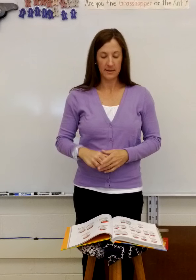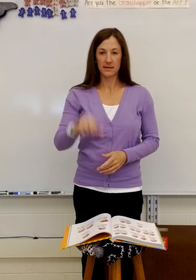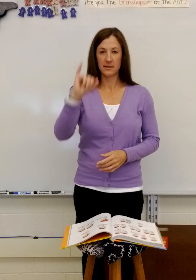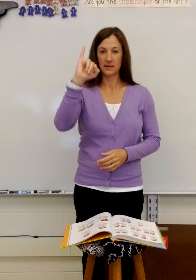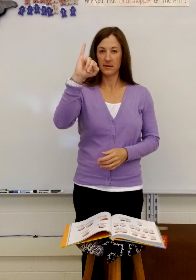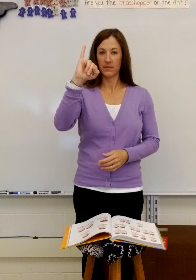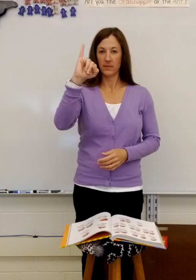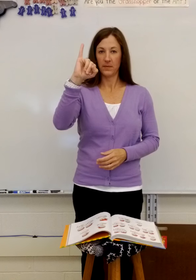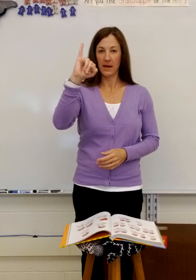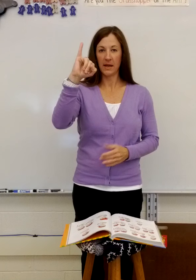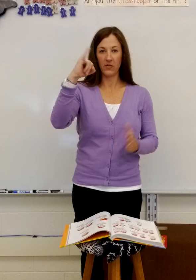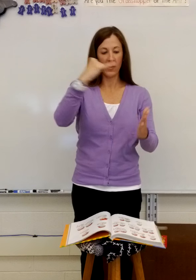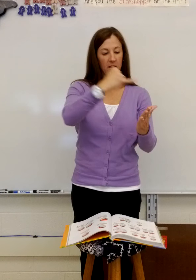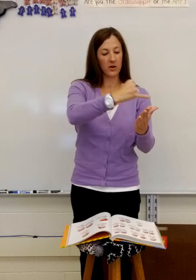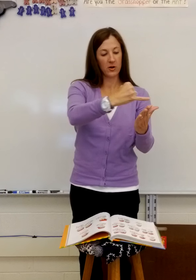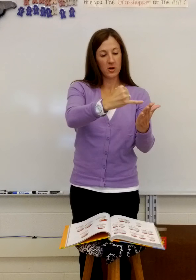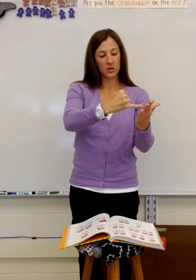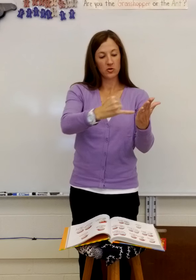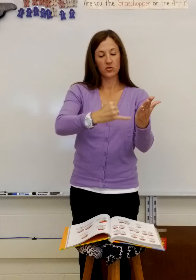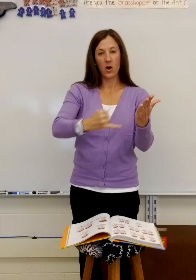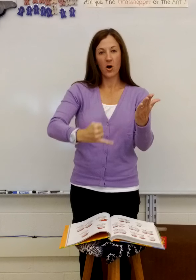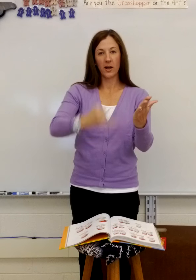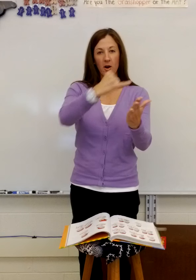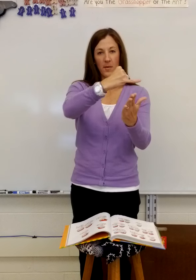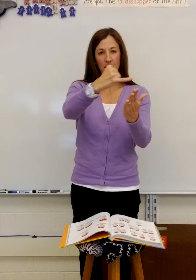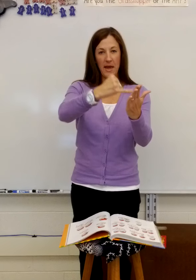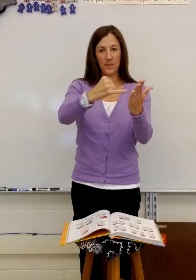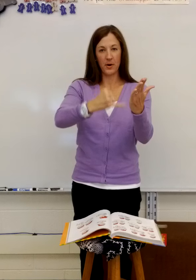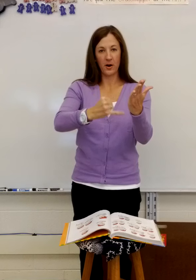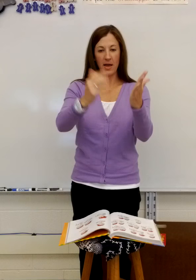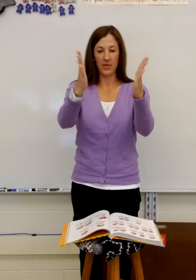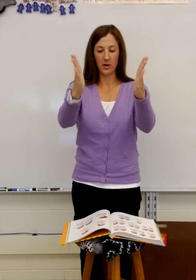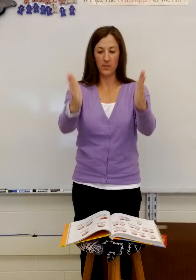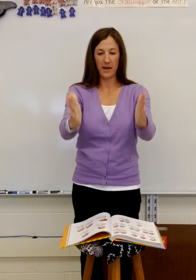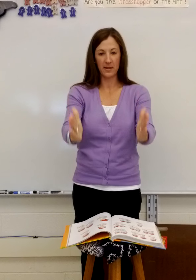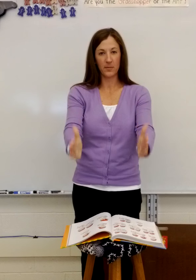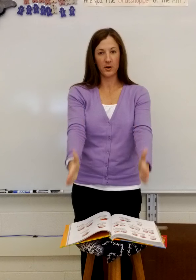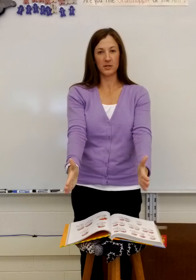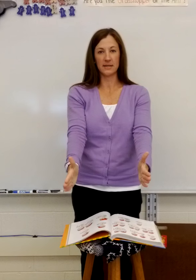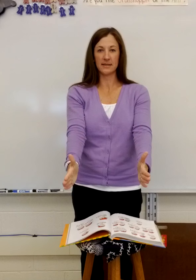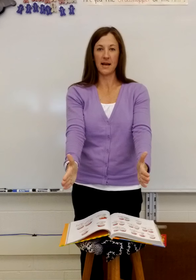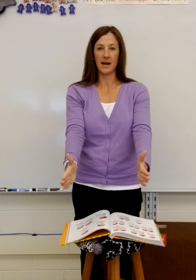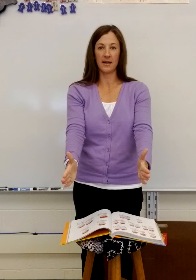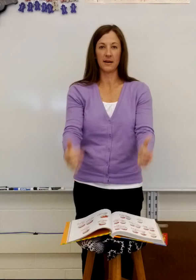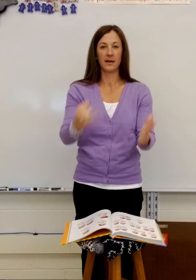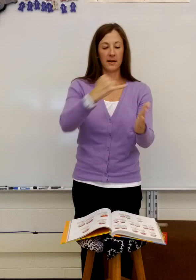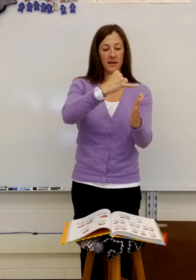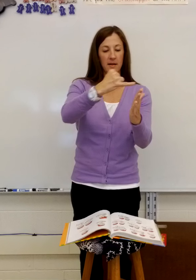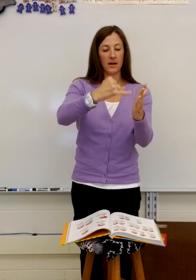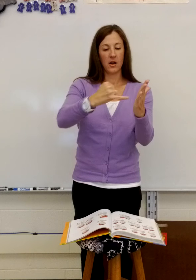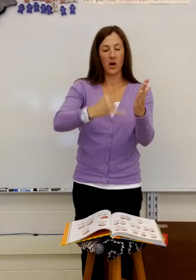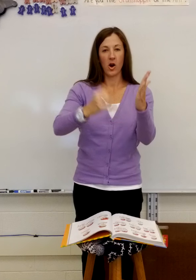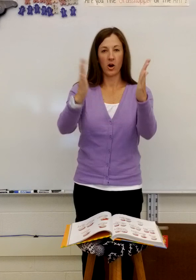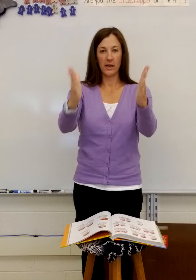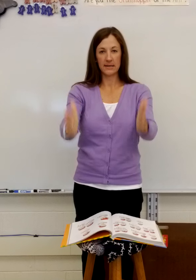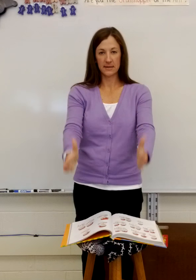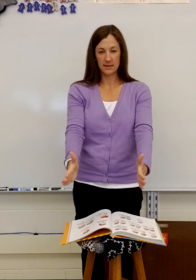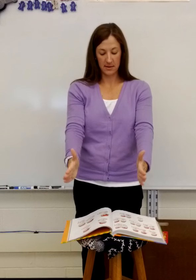Artist, pinky finger, drawing on paper, and then you make the person sign. Artist.